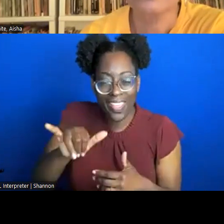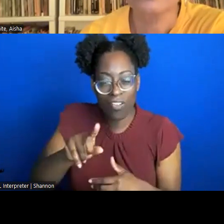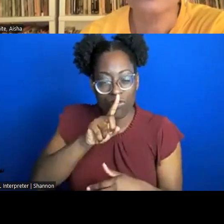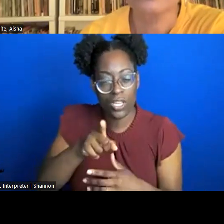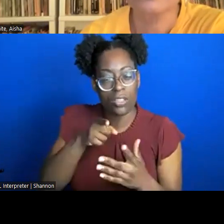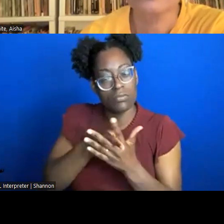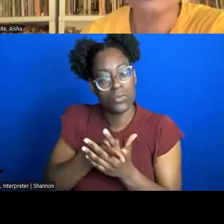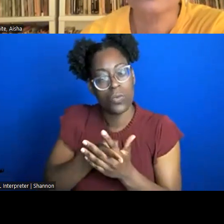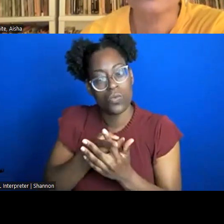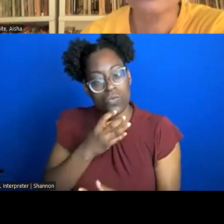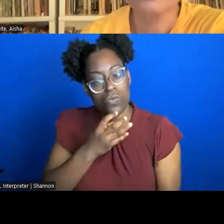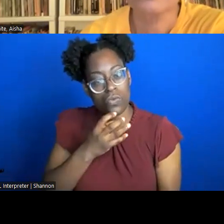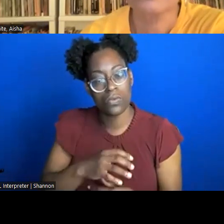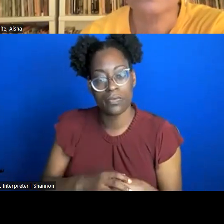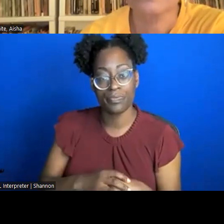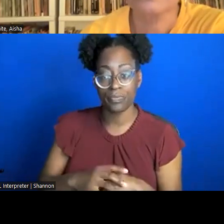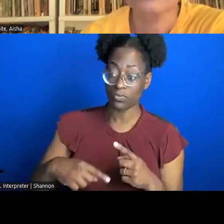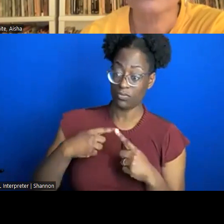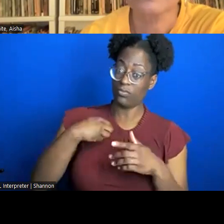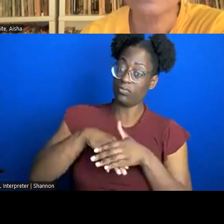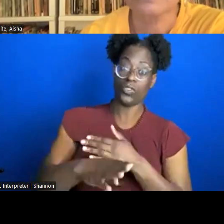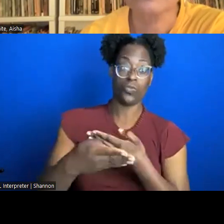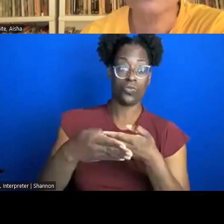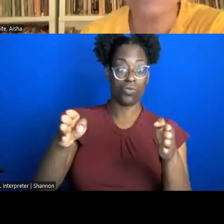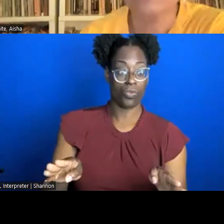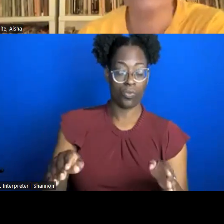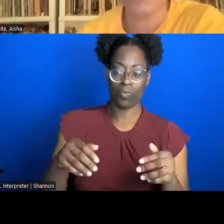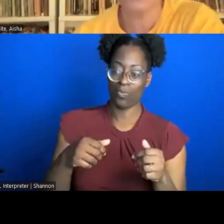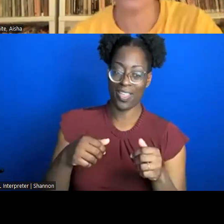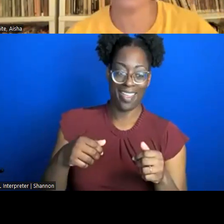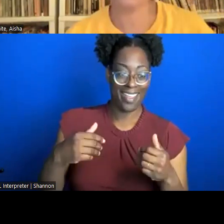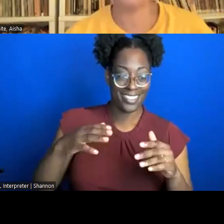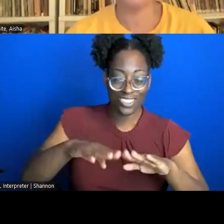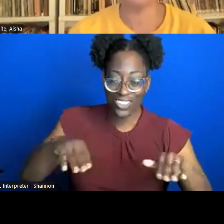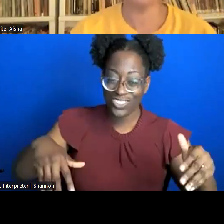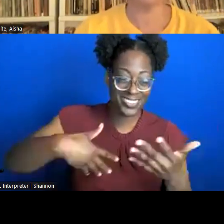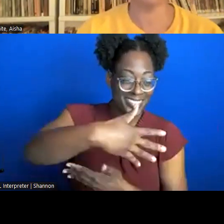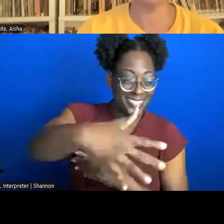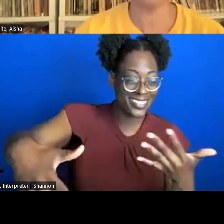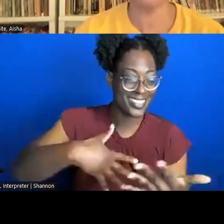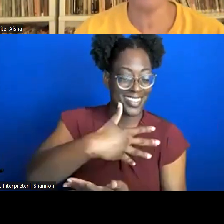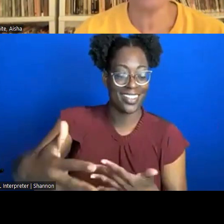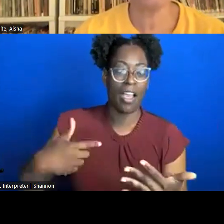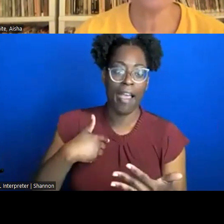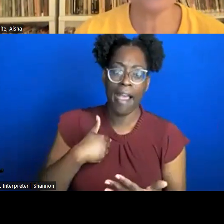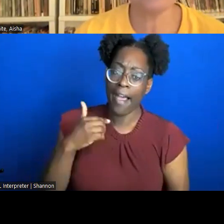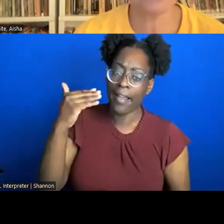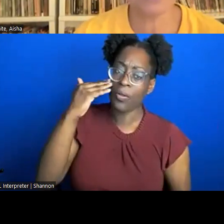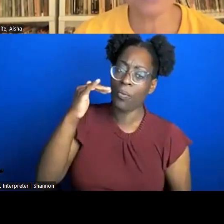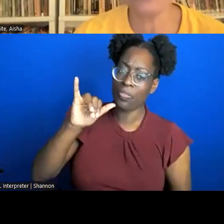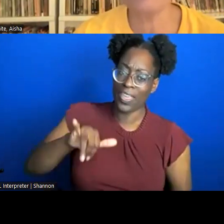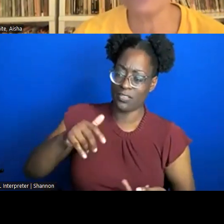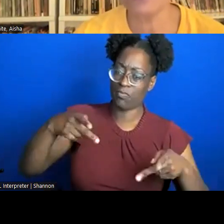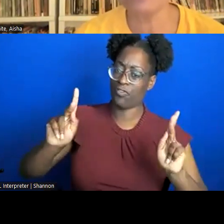I take it personally, and I see it as an honor to actually say the words. Okay, thank you. So if you,